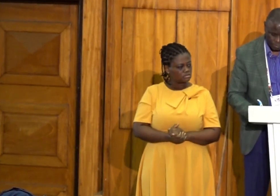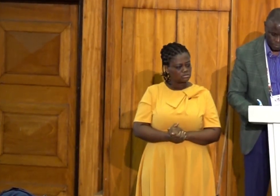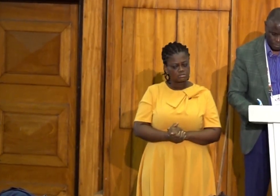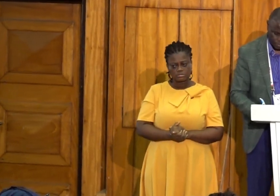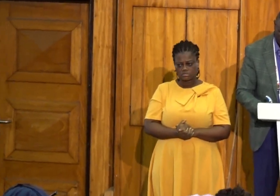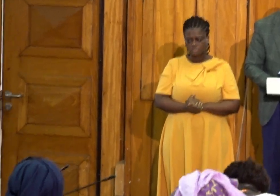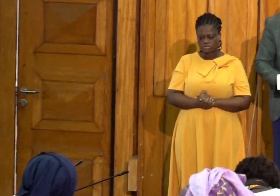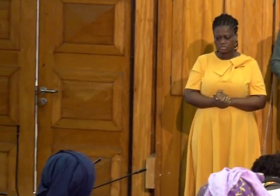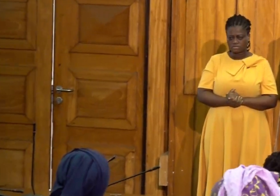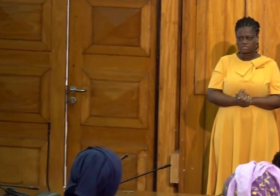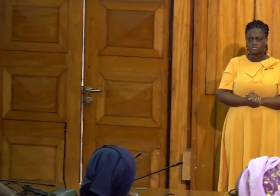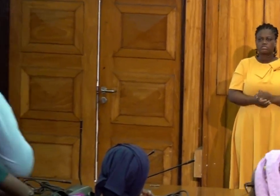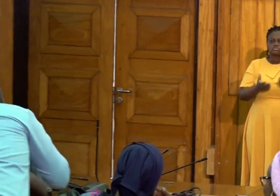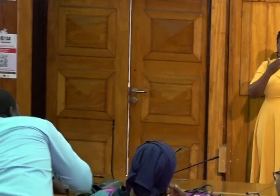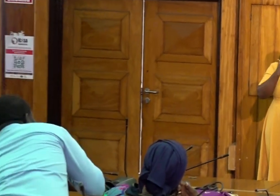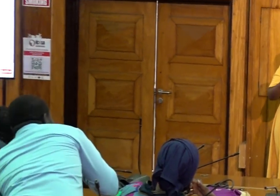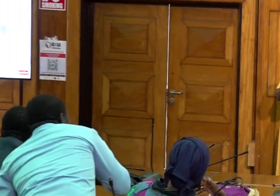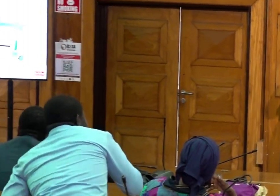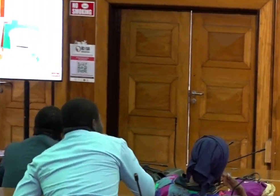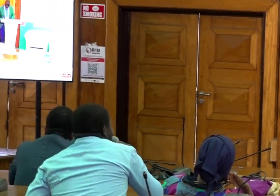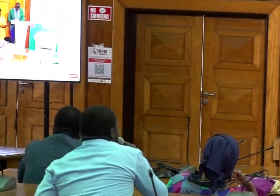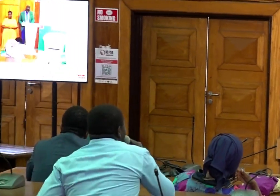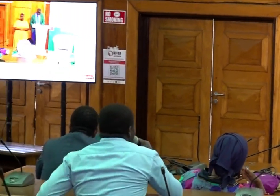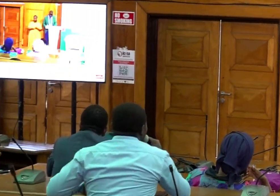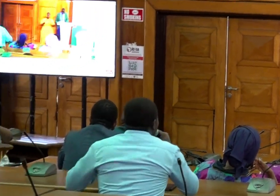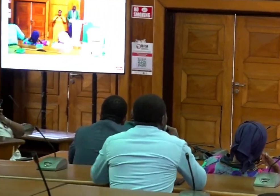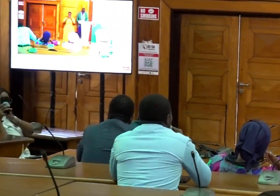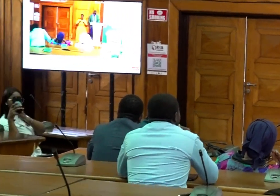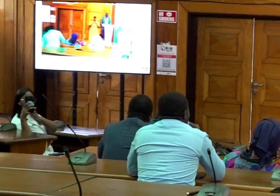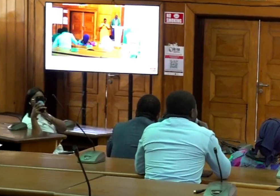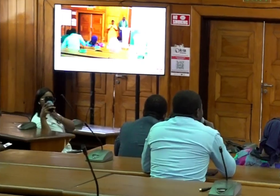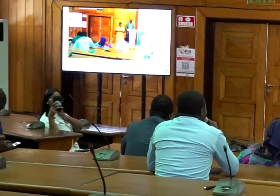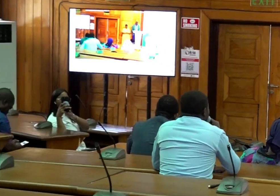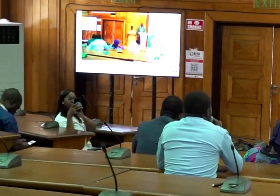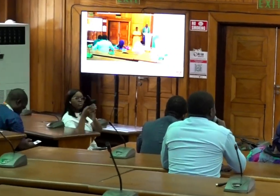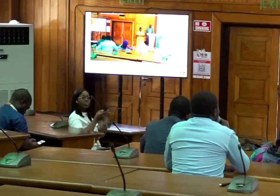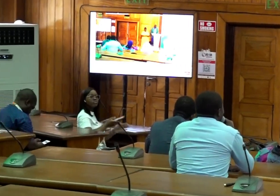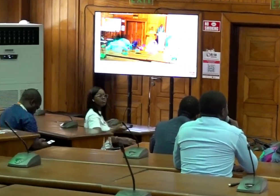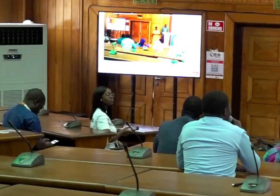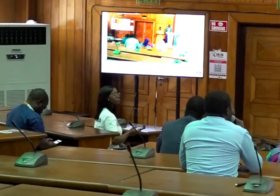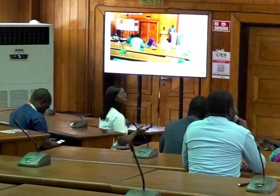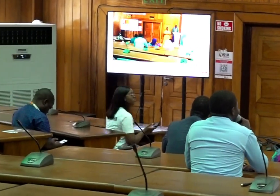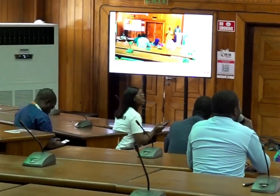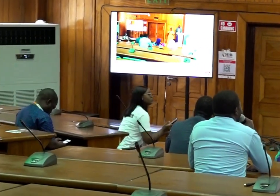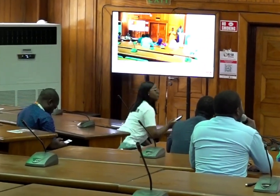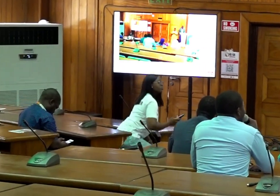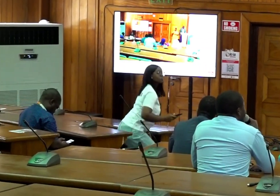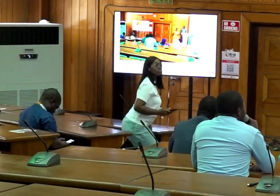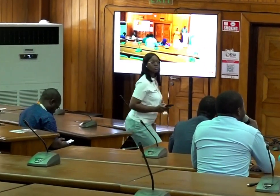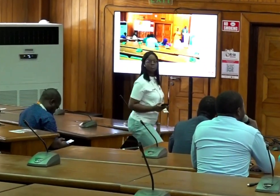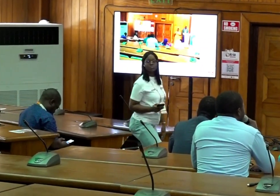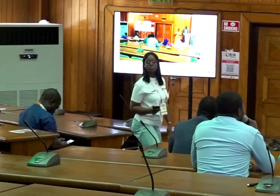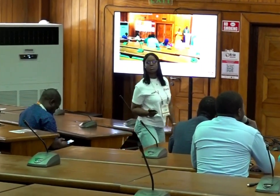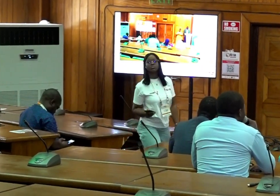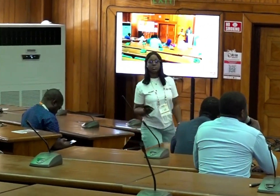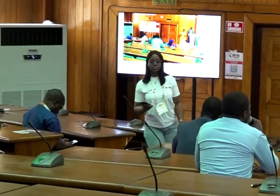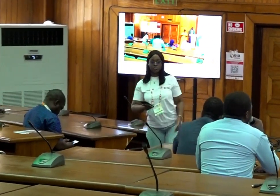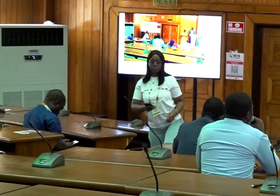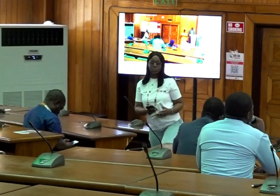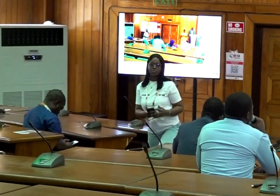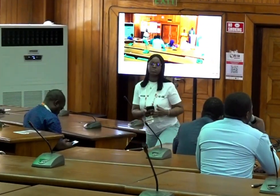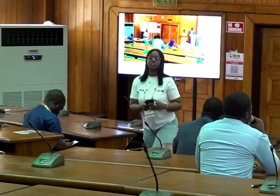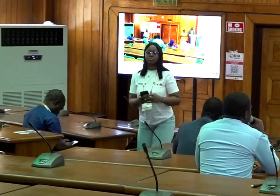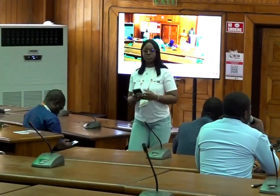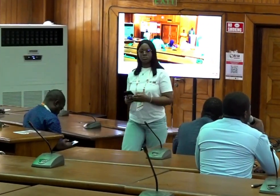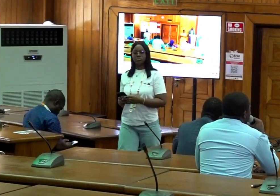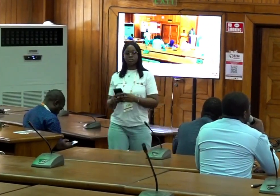Thank you very much, Sandra. It's a good presentation and it's eye-opening. So my question is